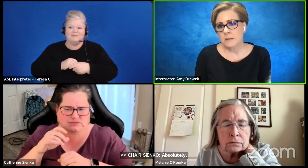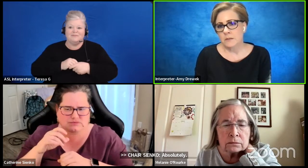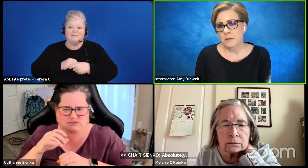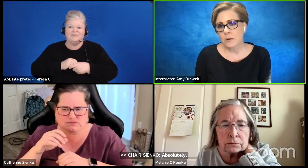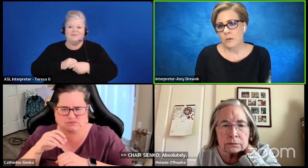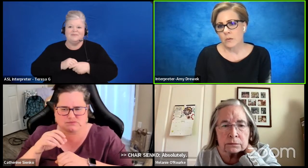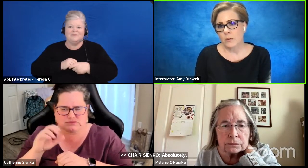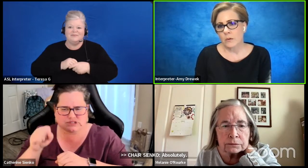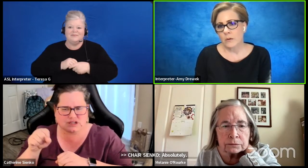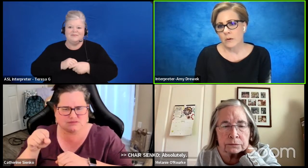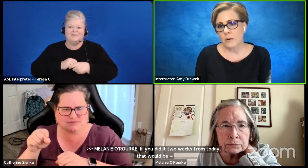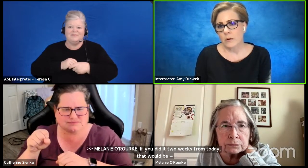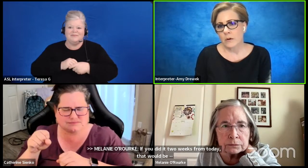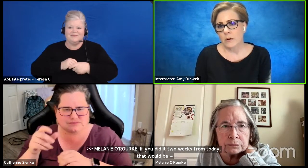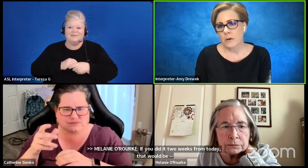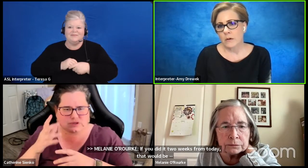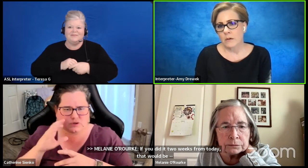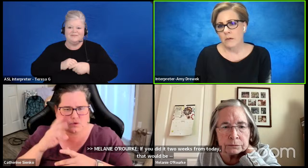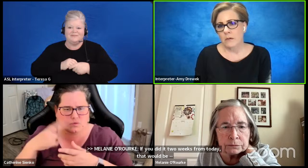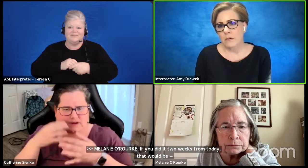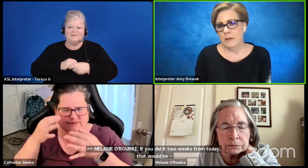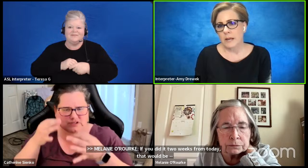determined. So,